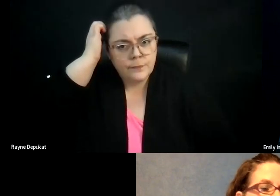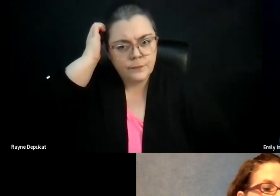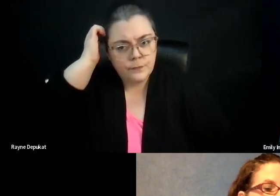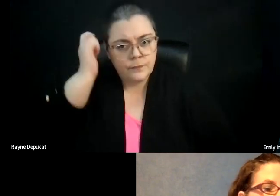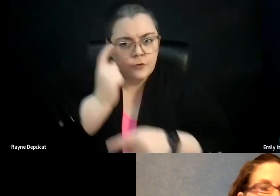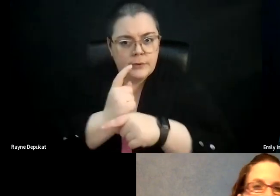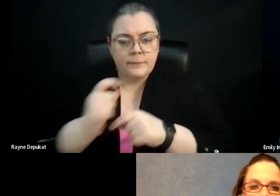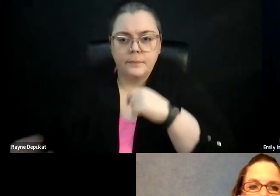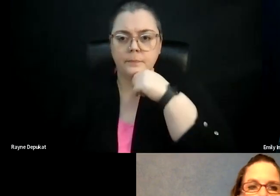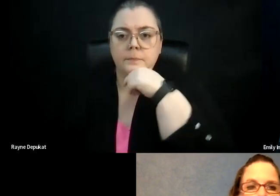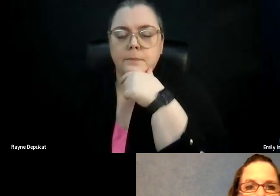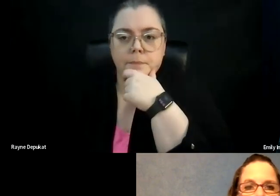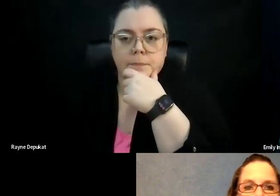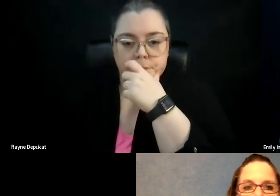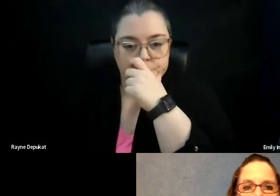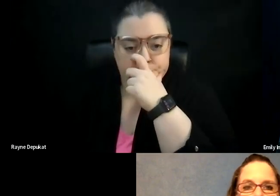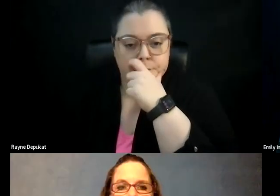screen, right?